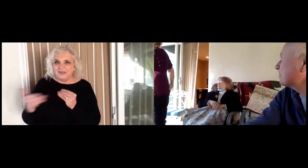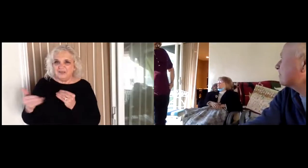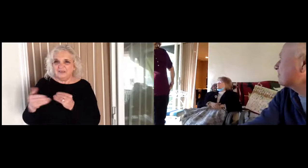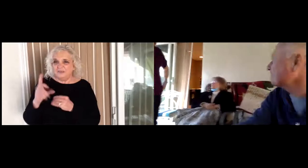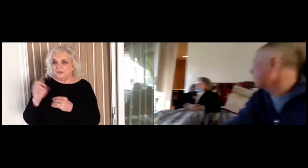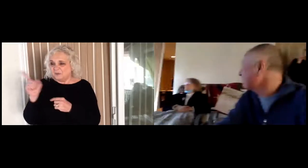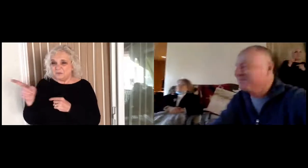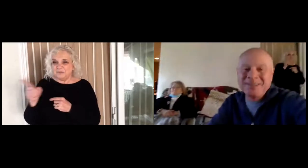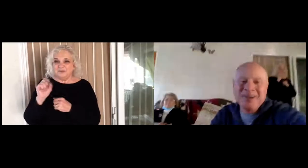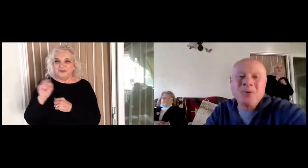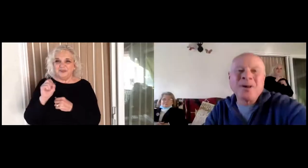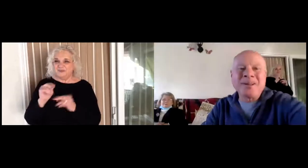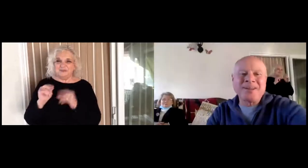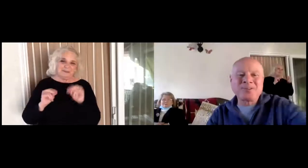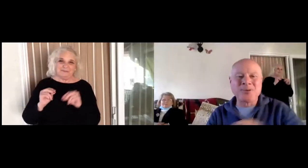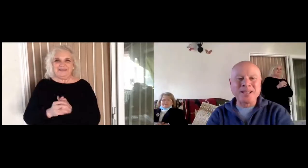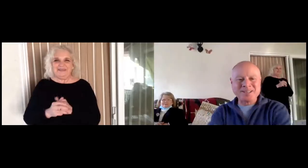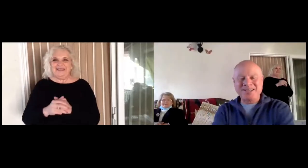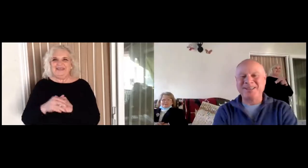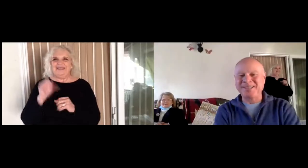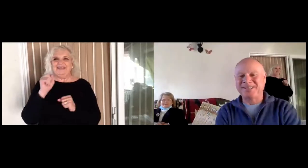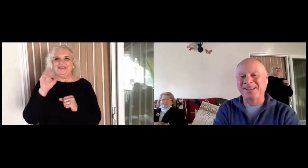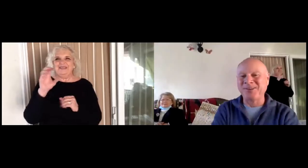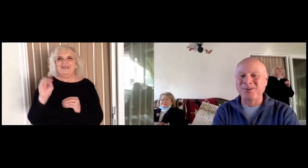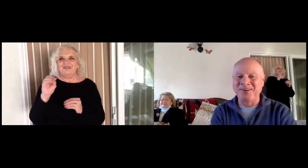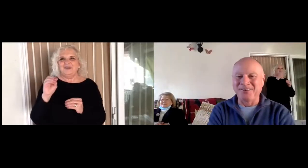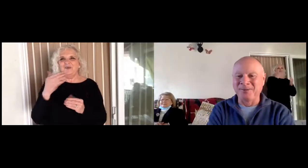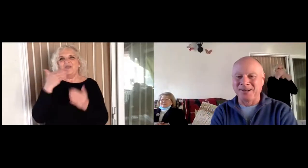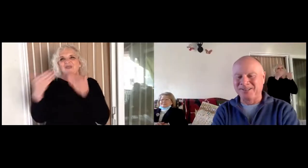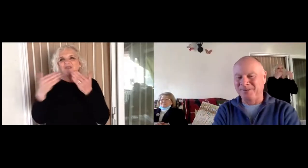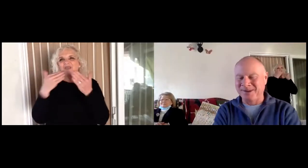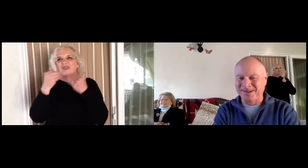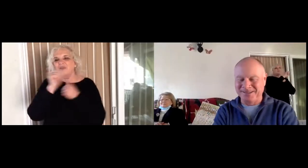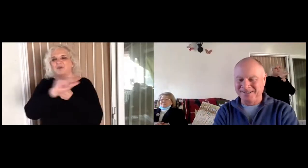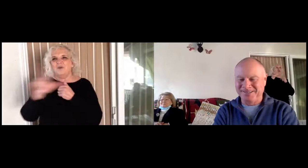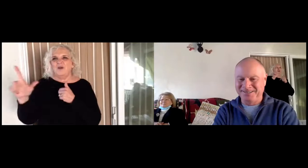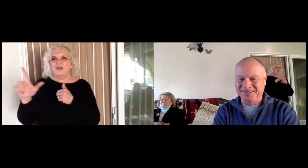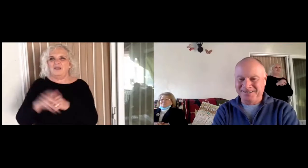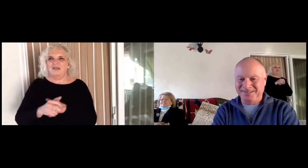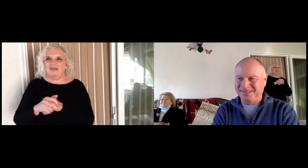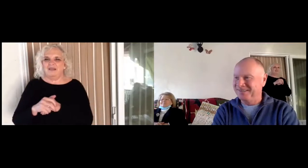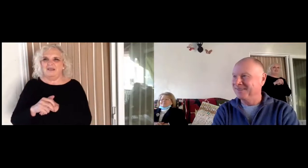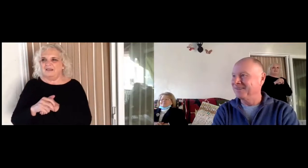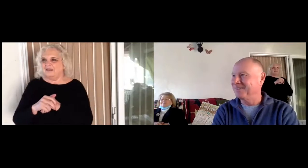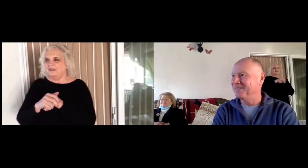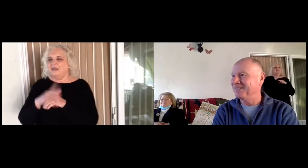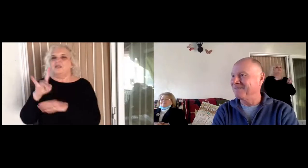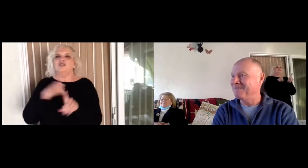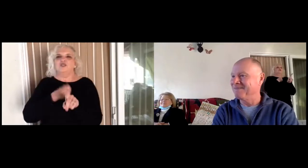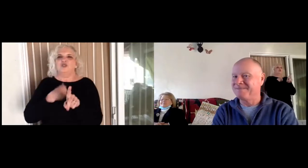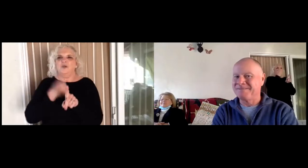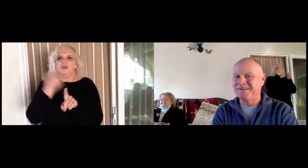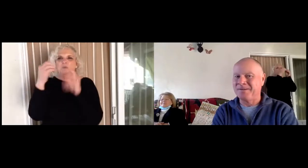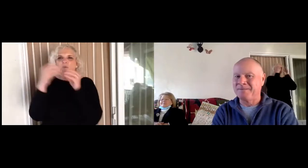She says no, dear. Okay. Well, so that's it. Thank you all very much. I'm Sorry, Dan, one more